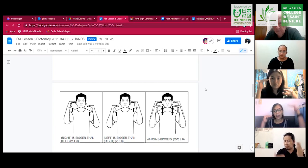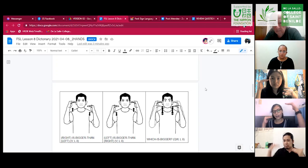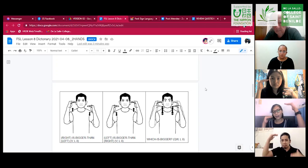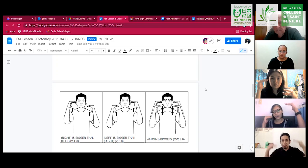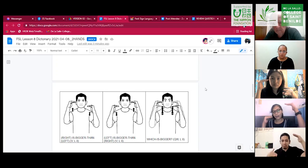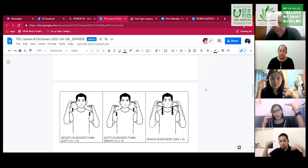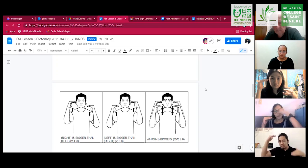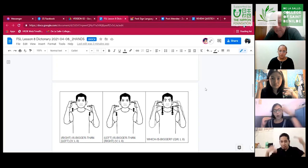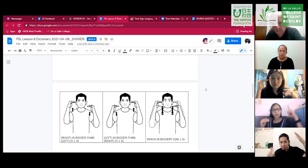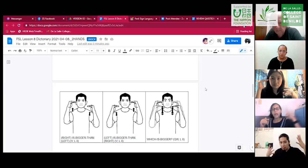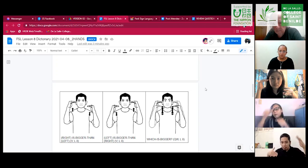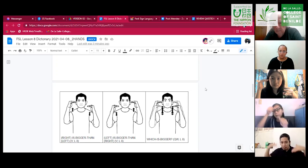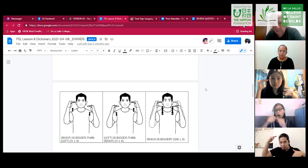we're talking about. Yami saying.